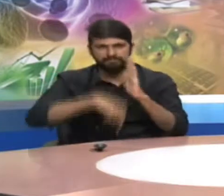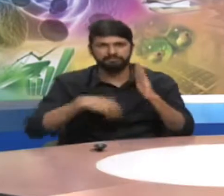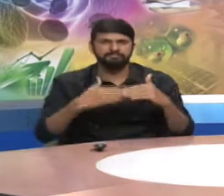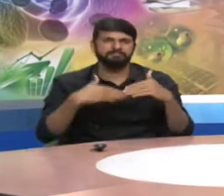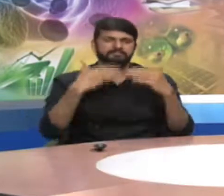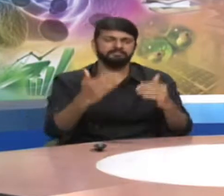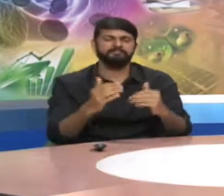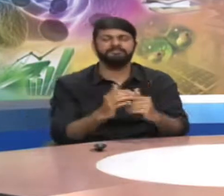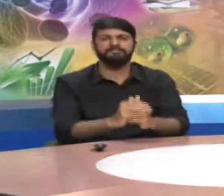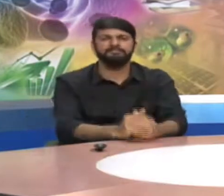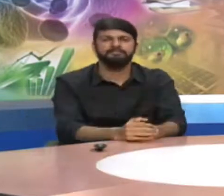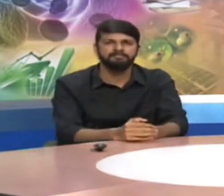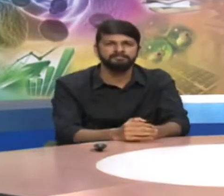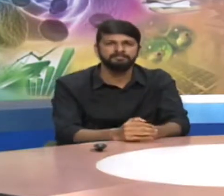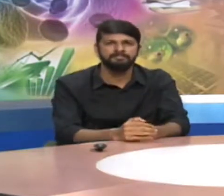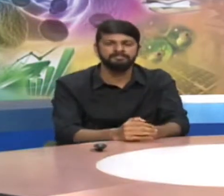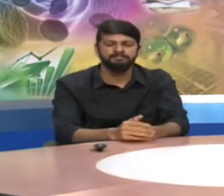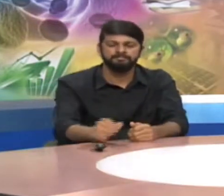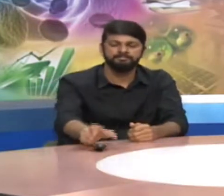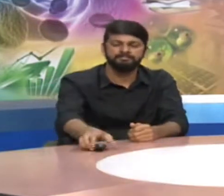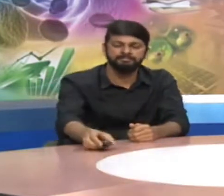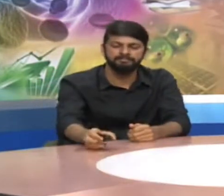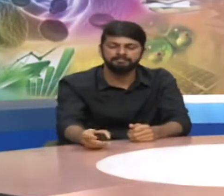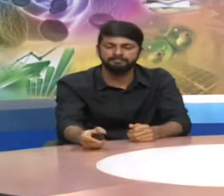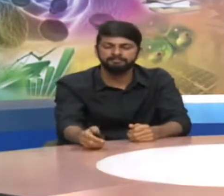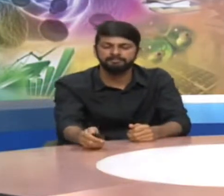And I will explain you briefly about this lesson.